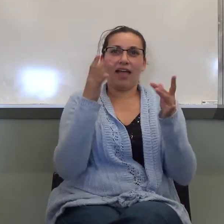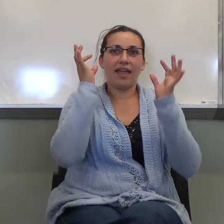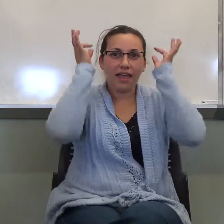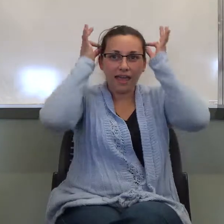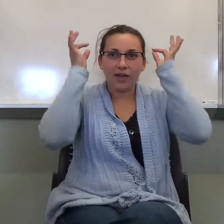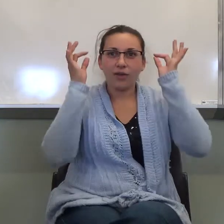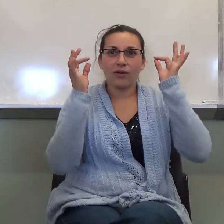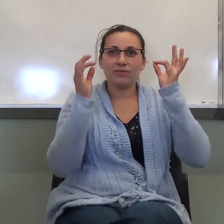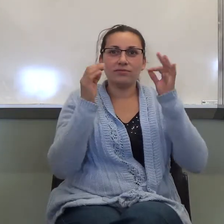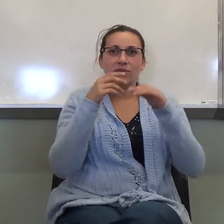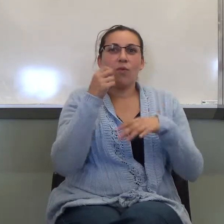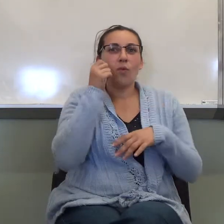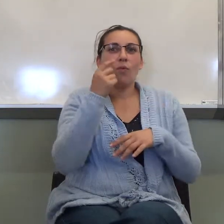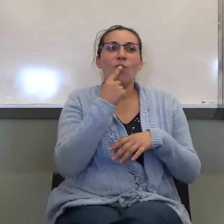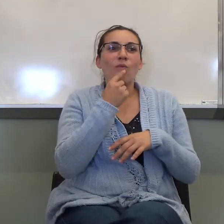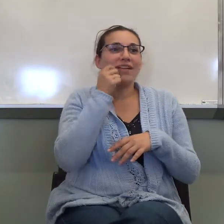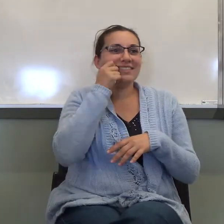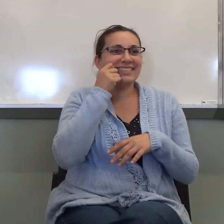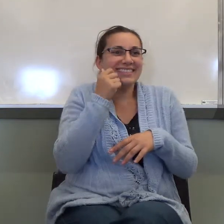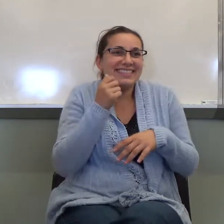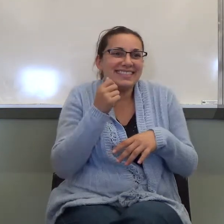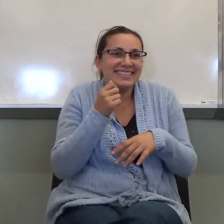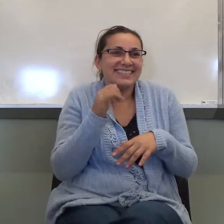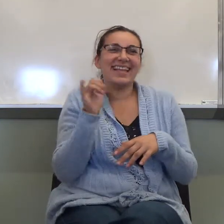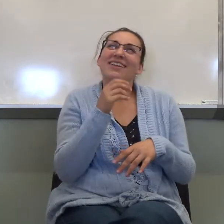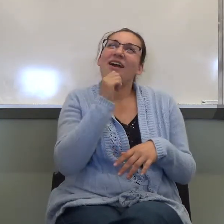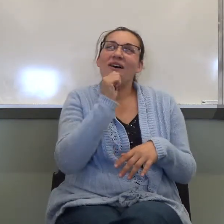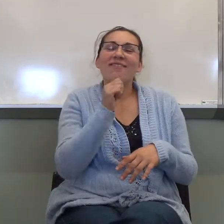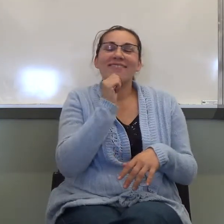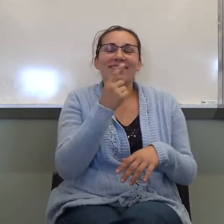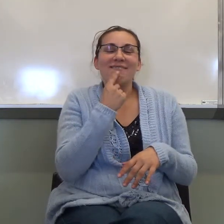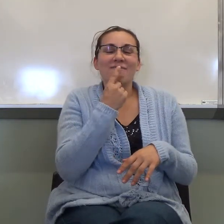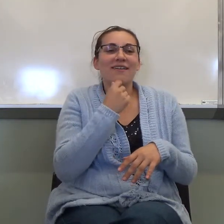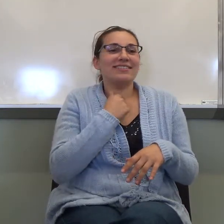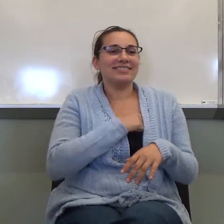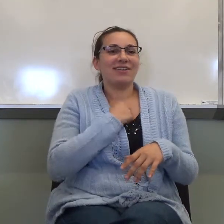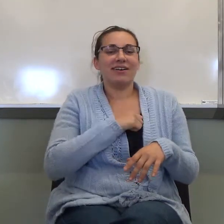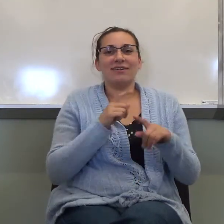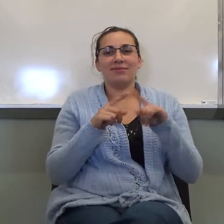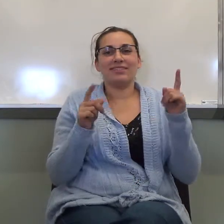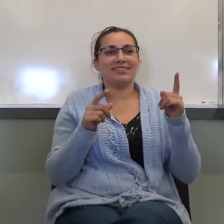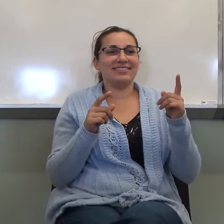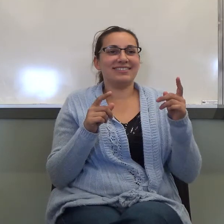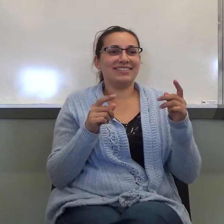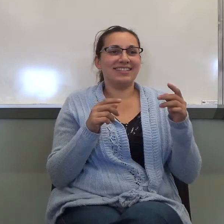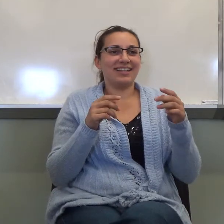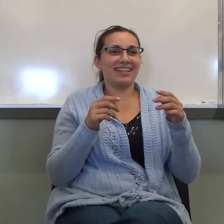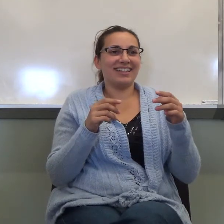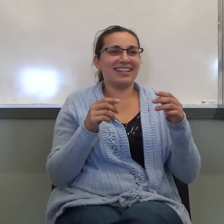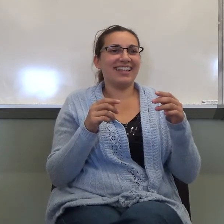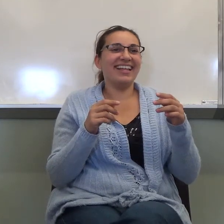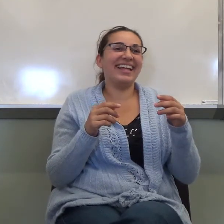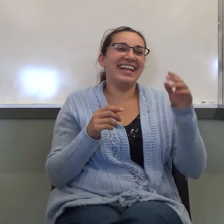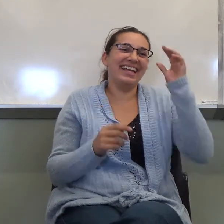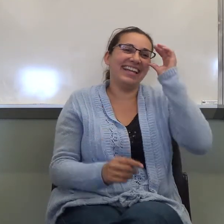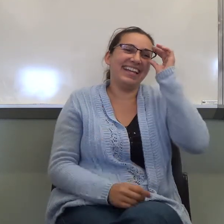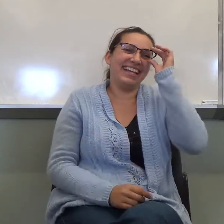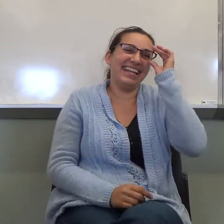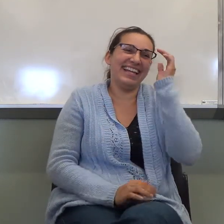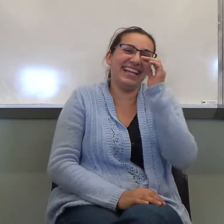the LCD. It's going to be 6. This one's fine, leave it alone. And you can convert that